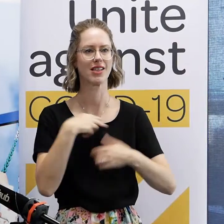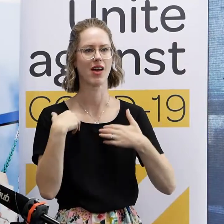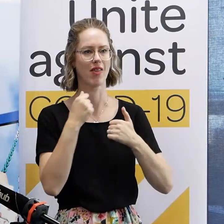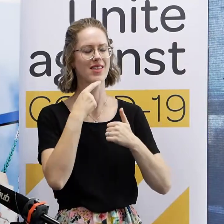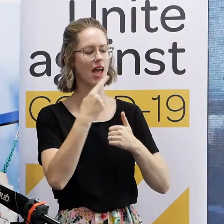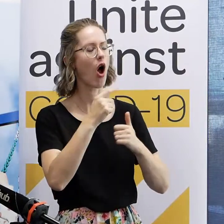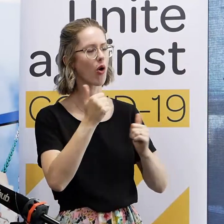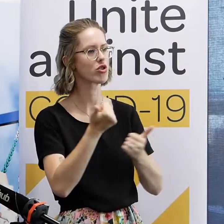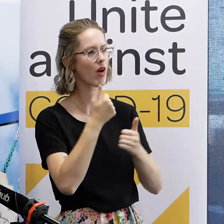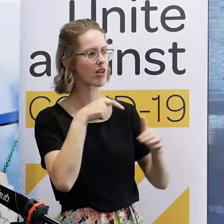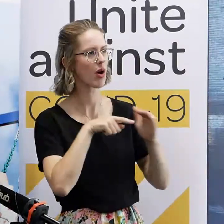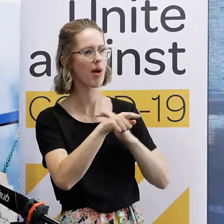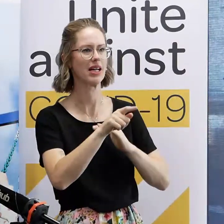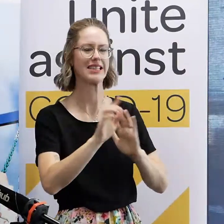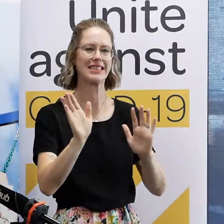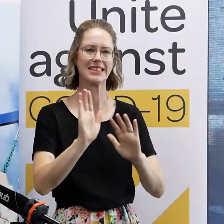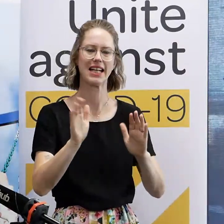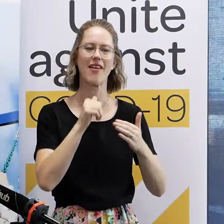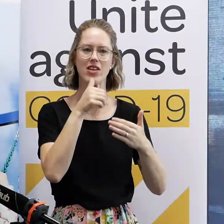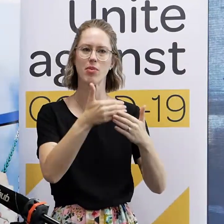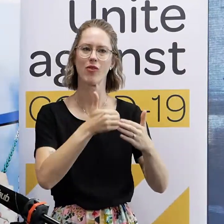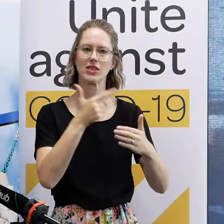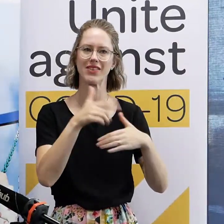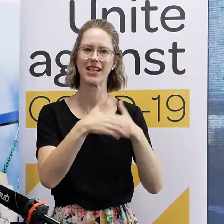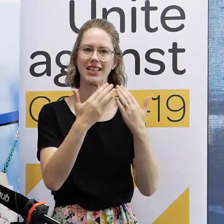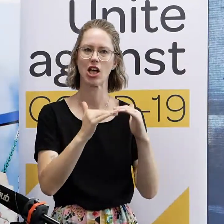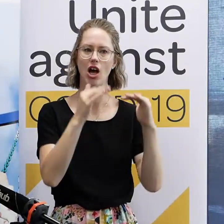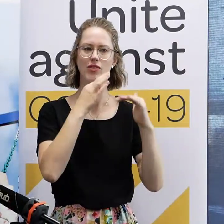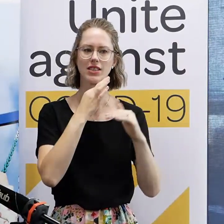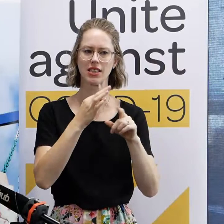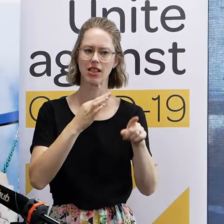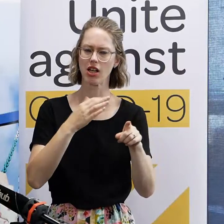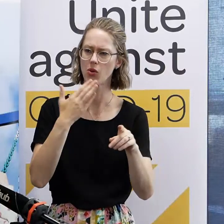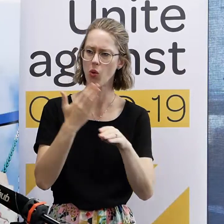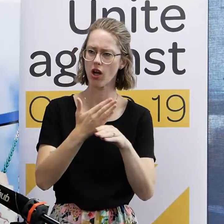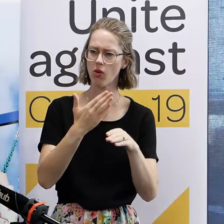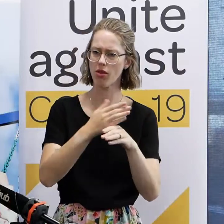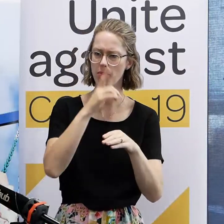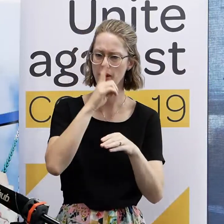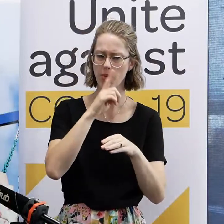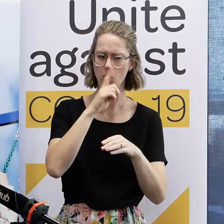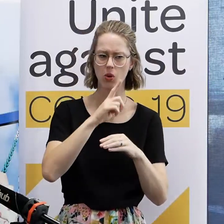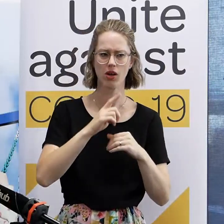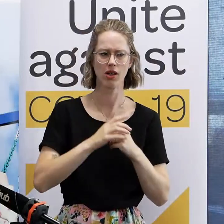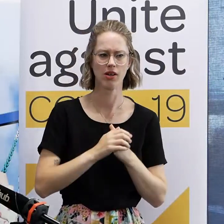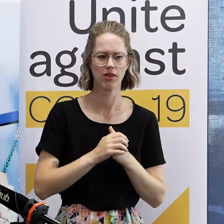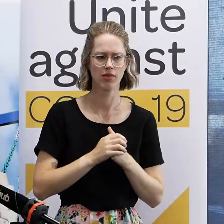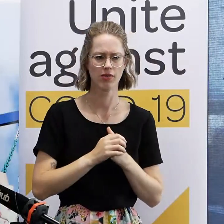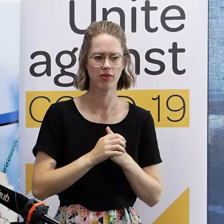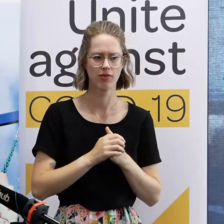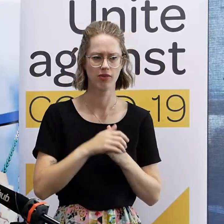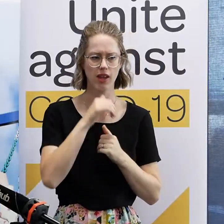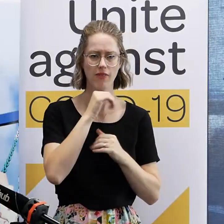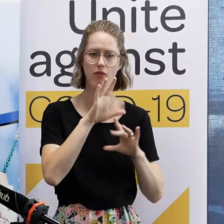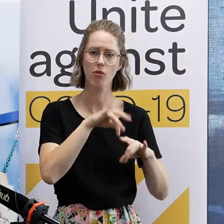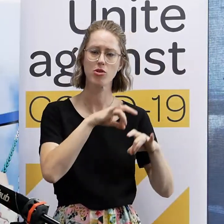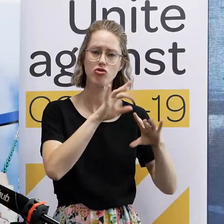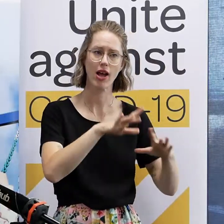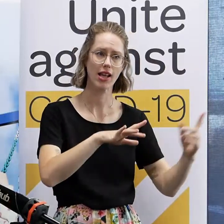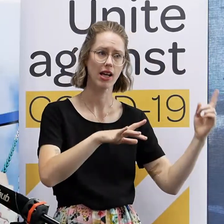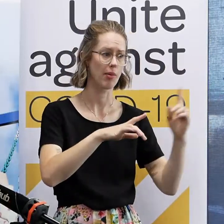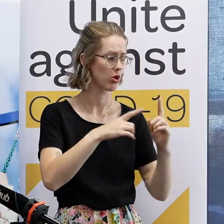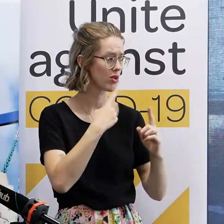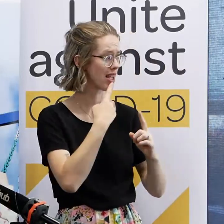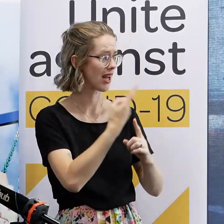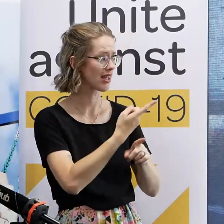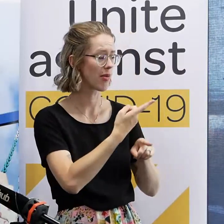the community for a period of time and then come back. But are you working with them on the other end of the system of, so, they're coming over from Australia, are you advising